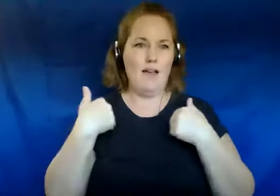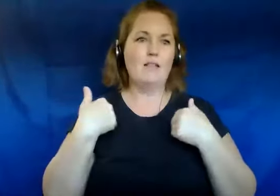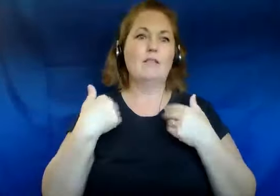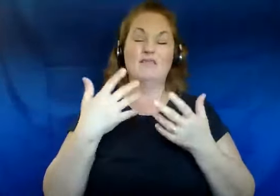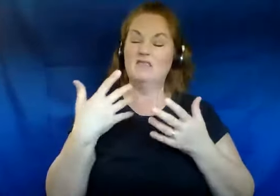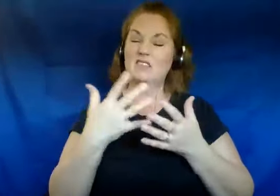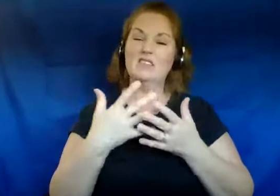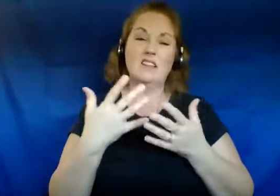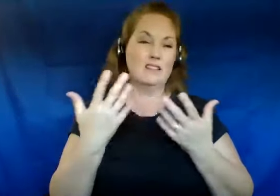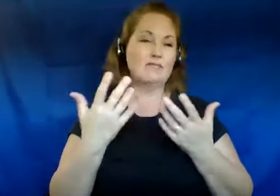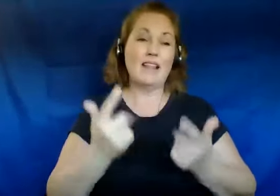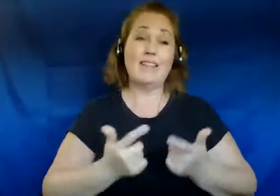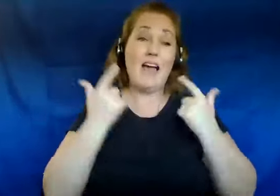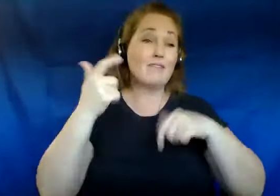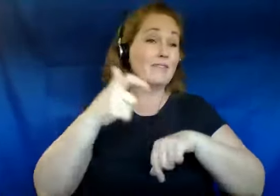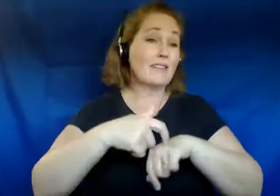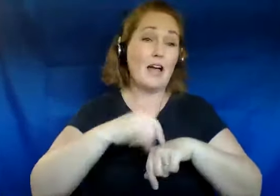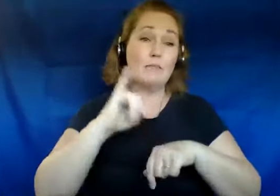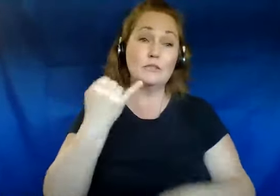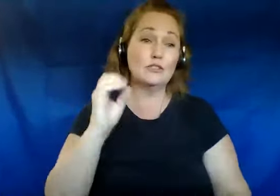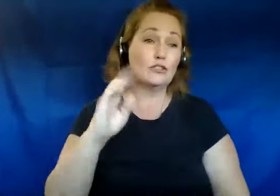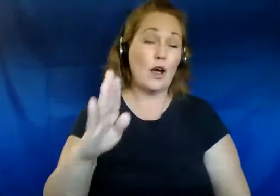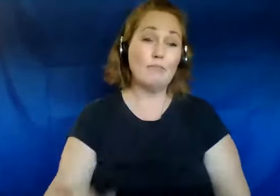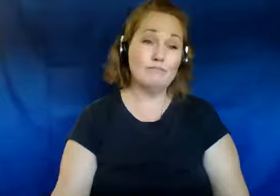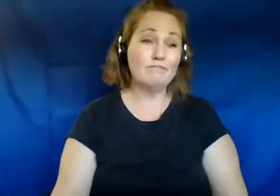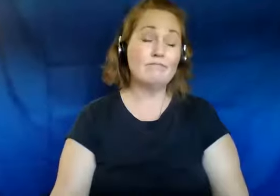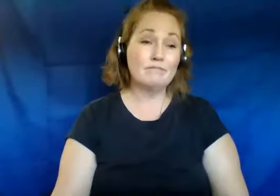a lifetime job.